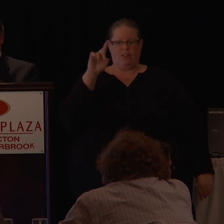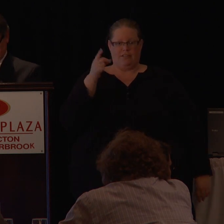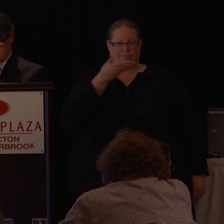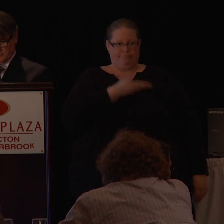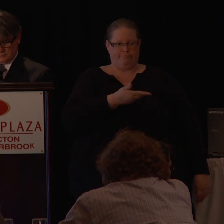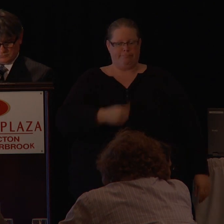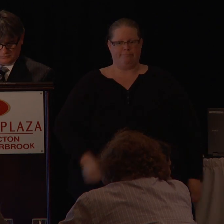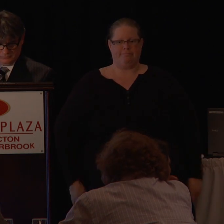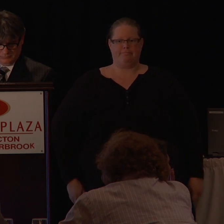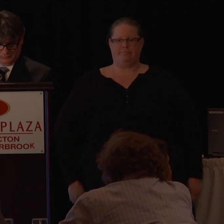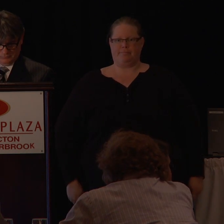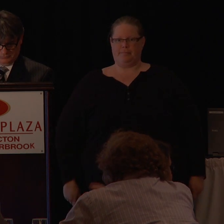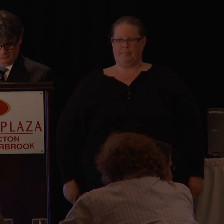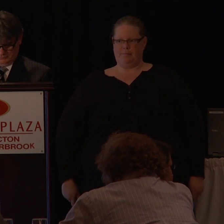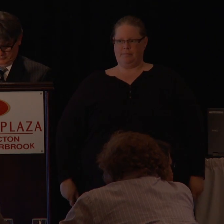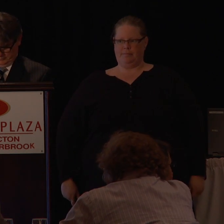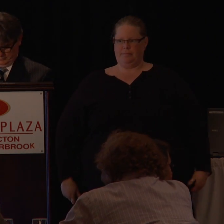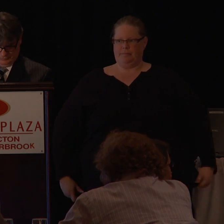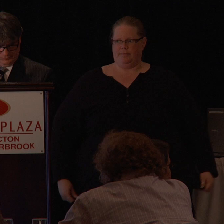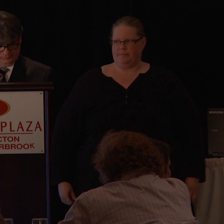yours.